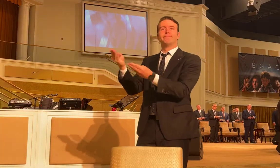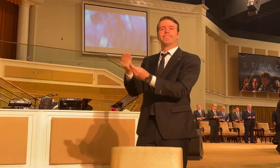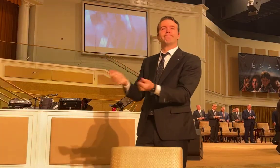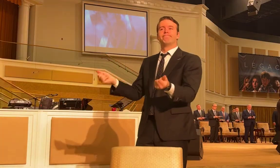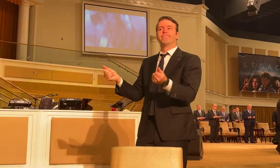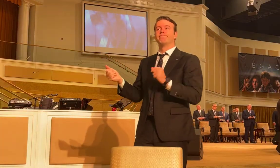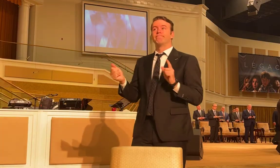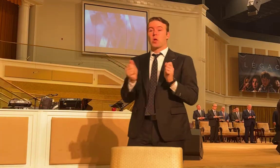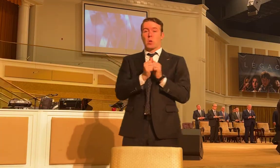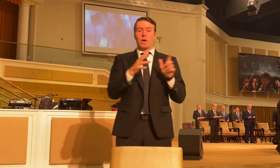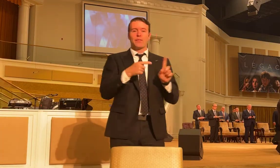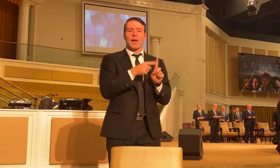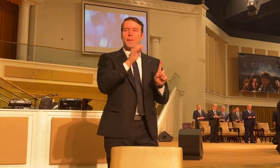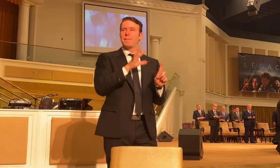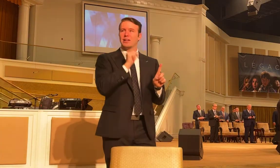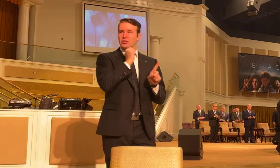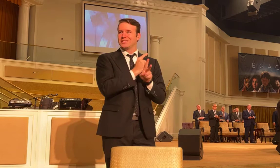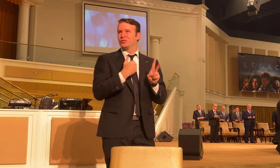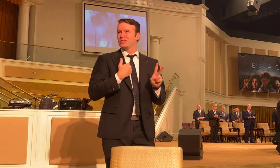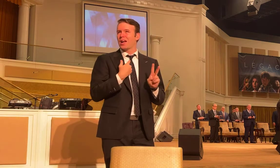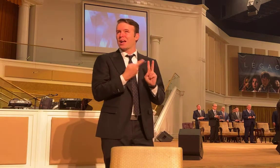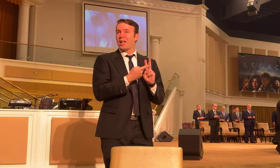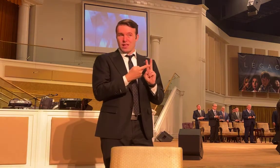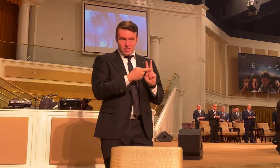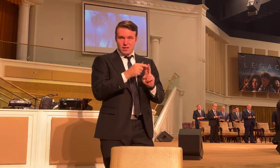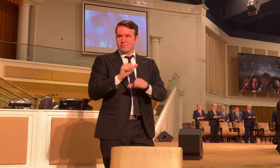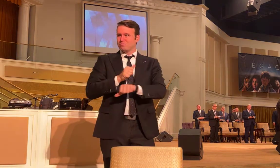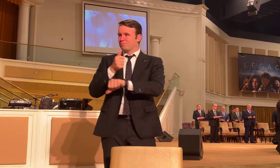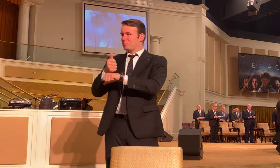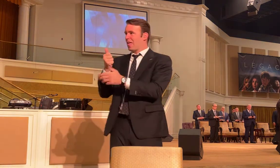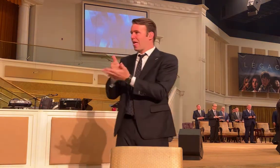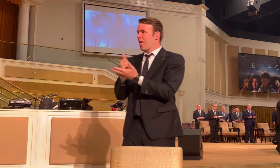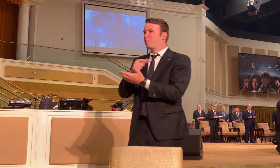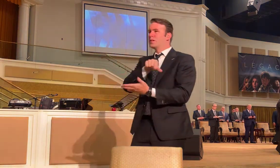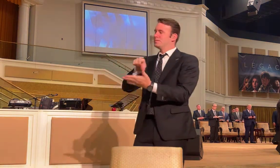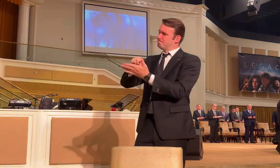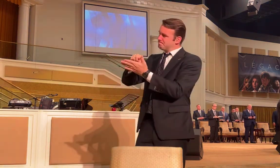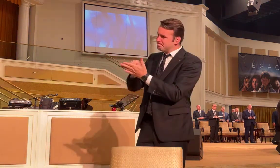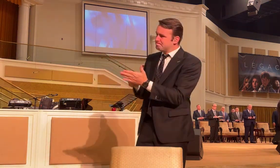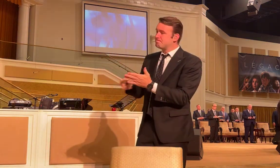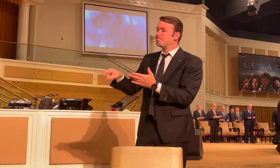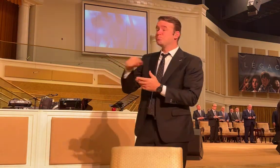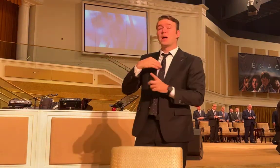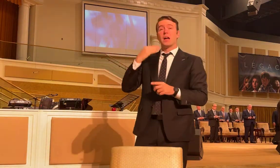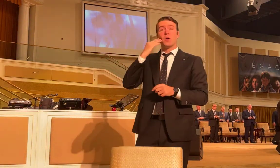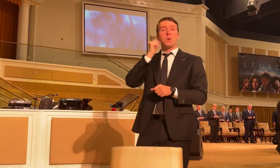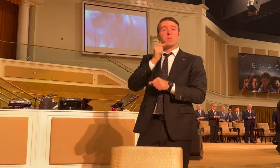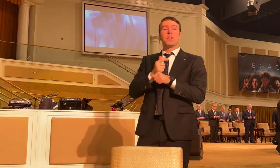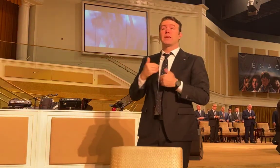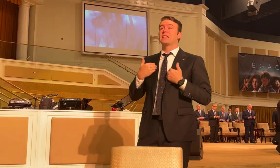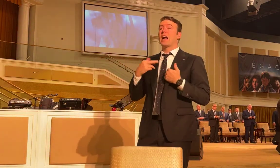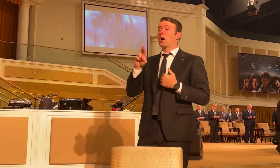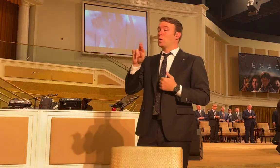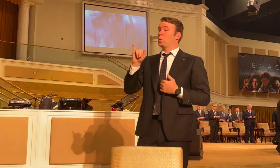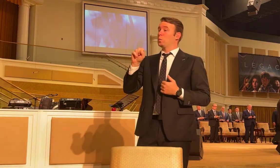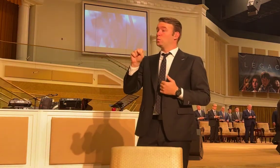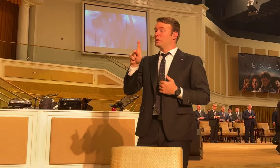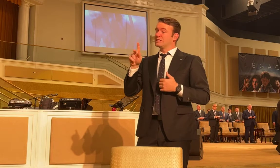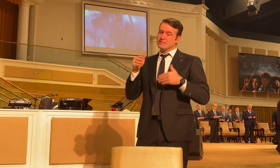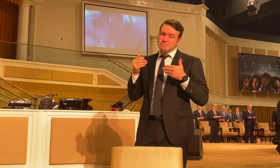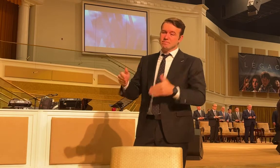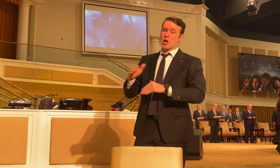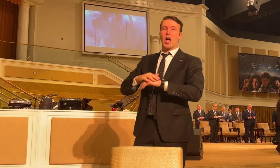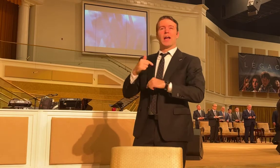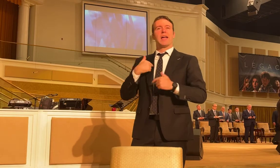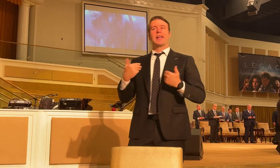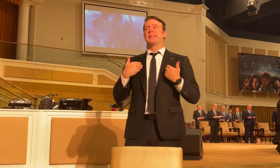non-existent if it wasn't for them and their indelible mark. I know Brother Young took a risk on a young man